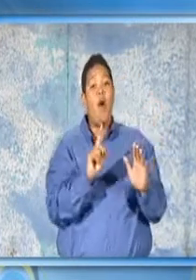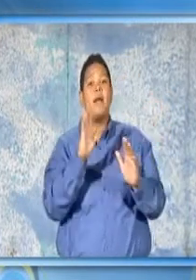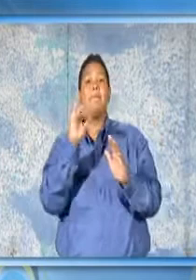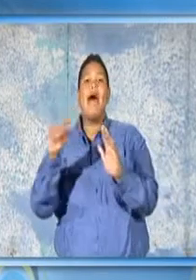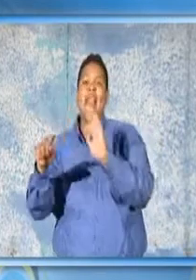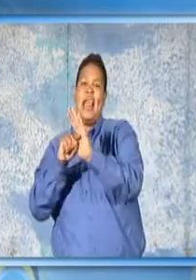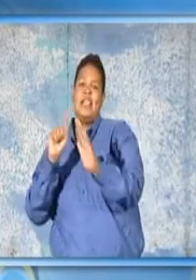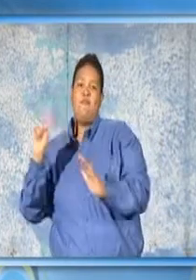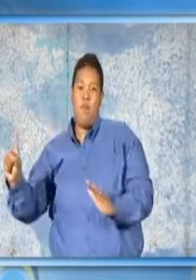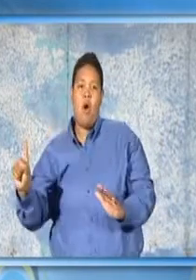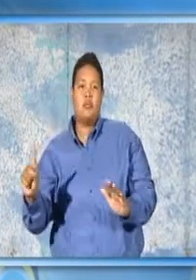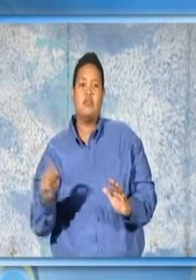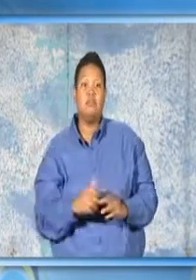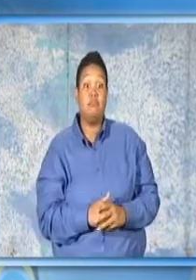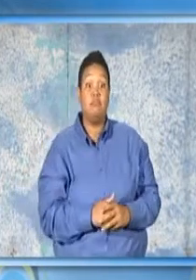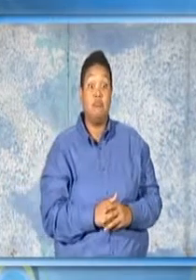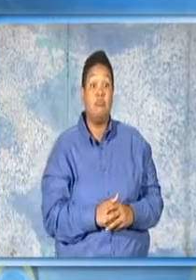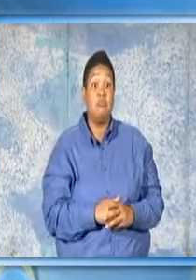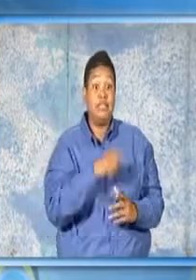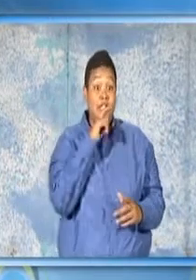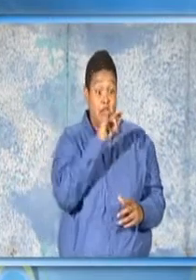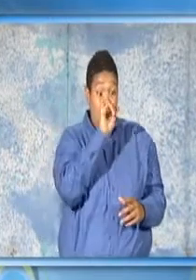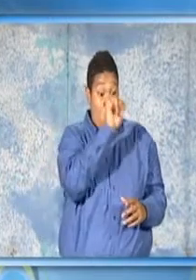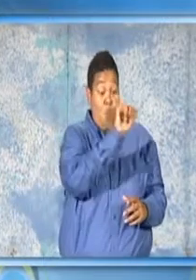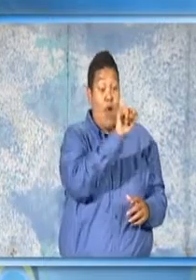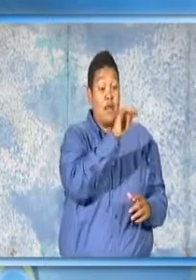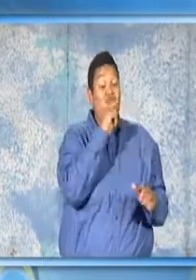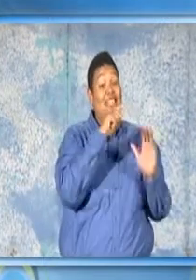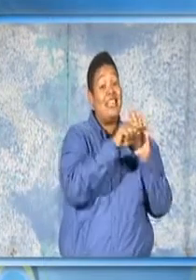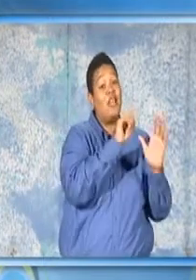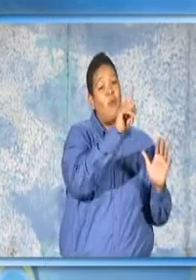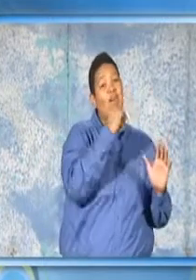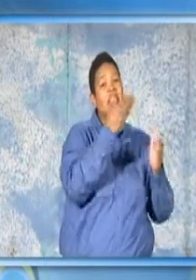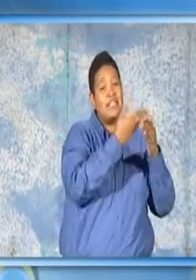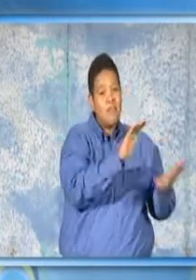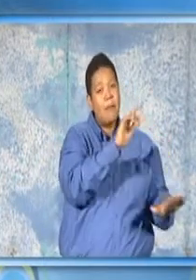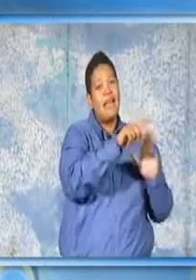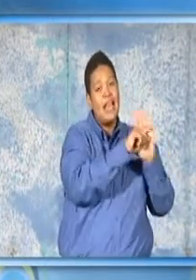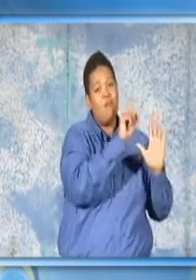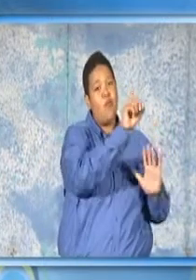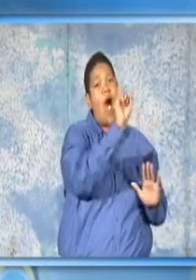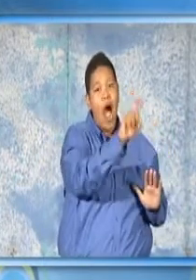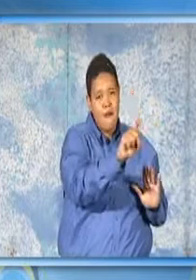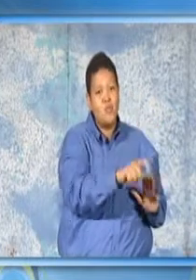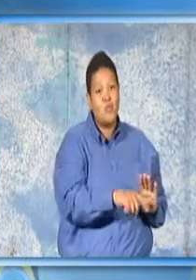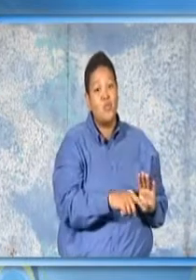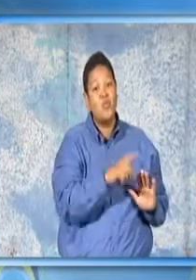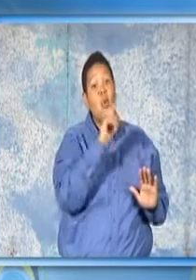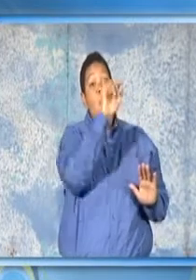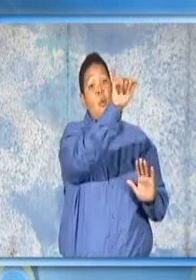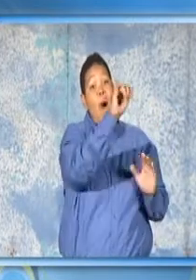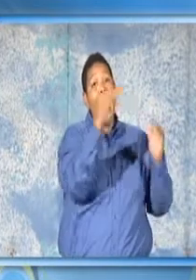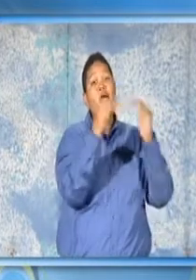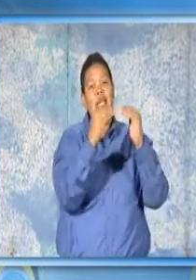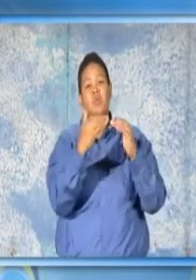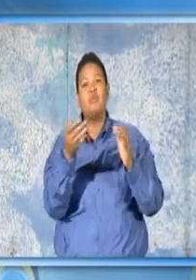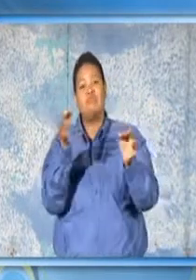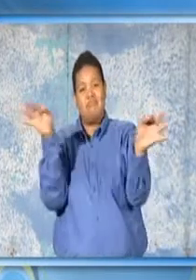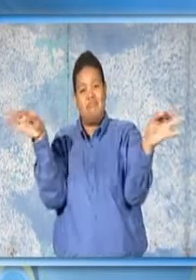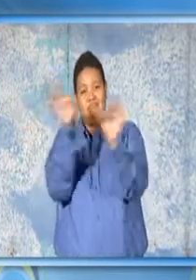since the coefficient of y in this case is negative 1. So now y equals negative 1.